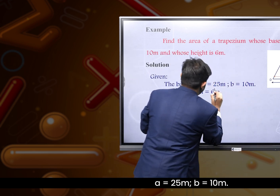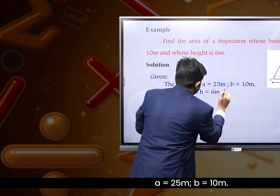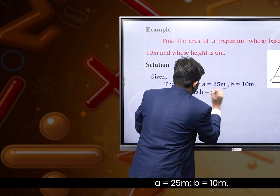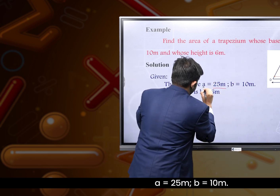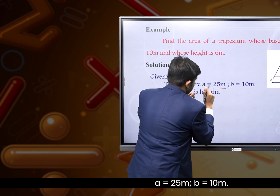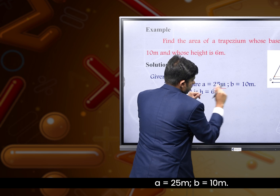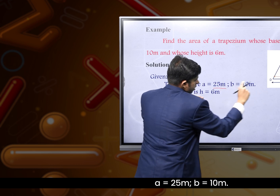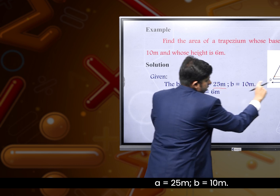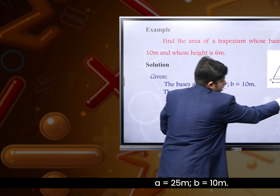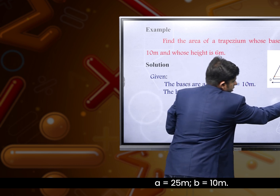meter